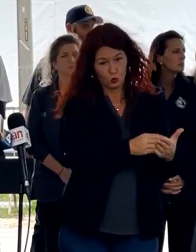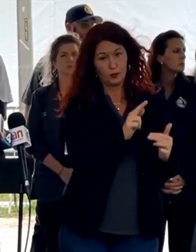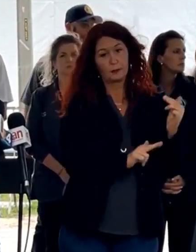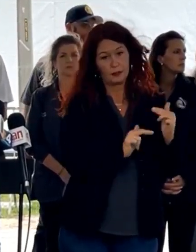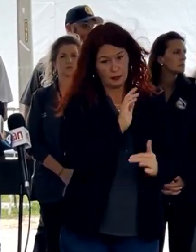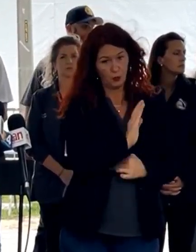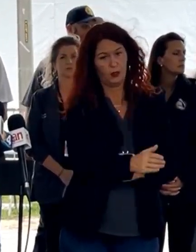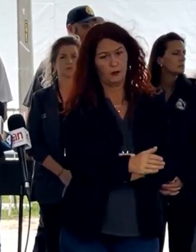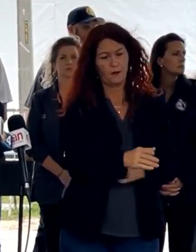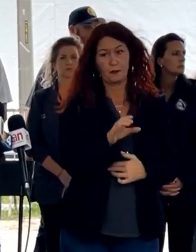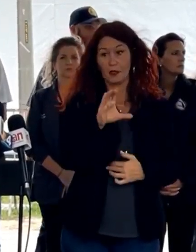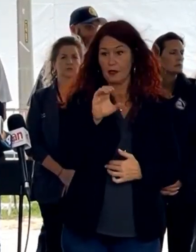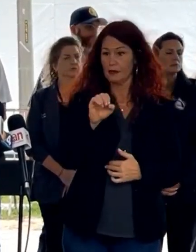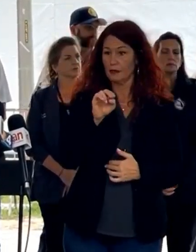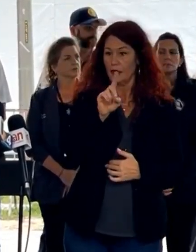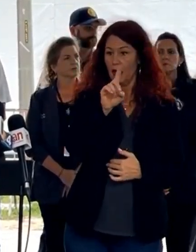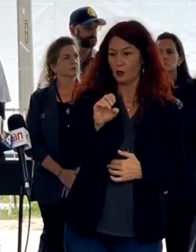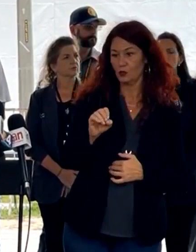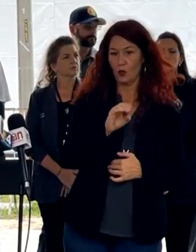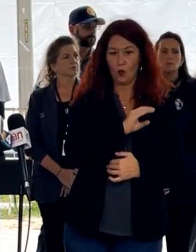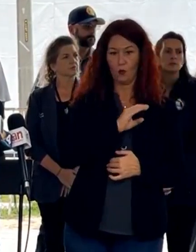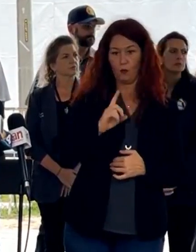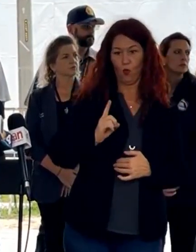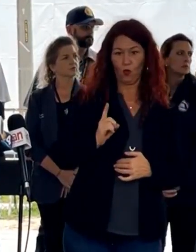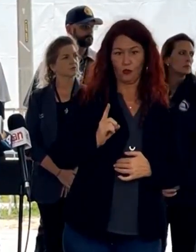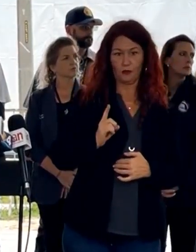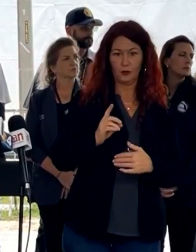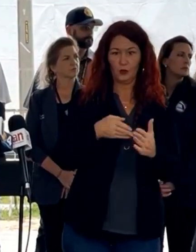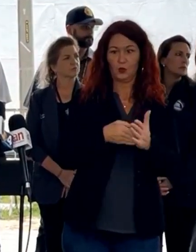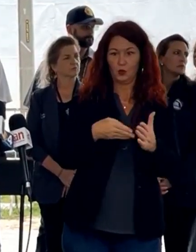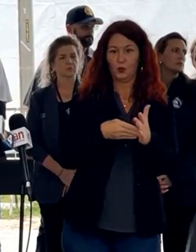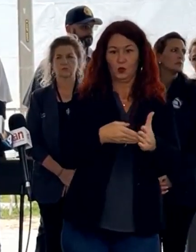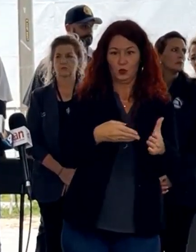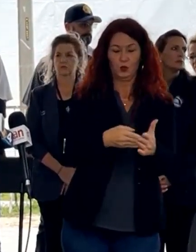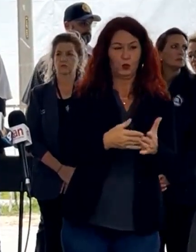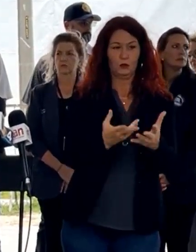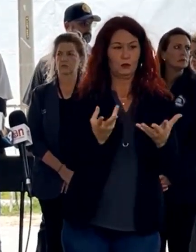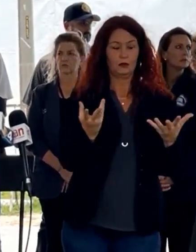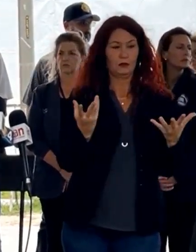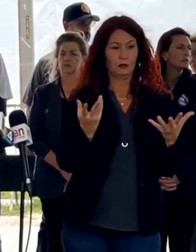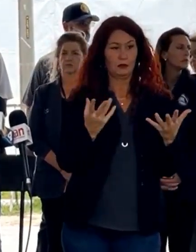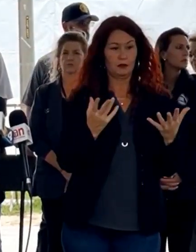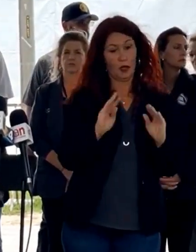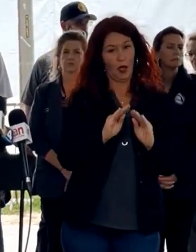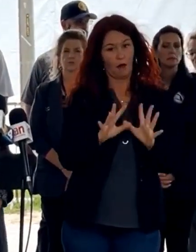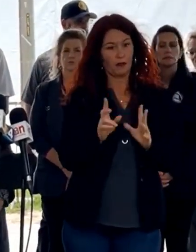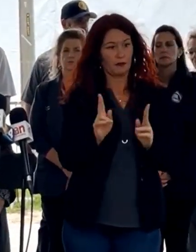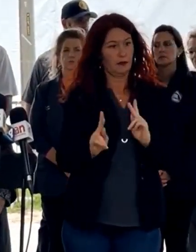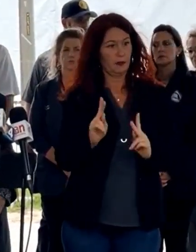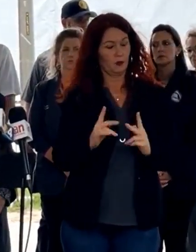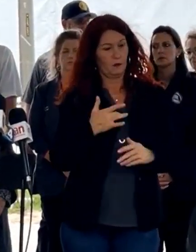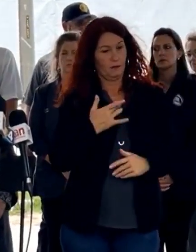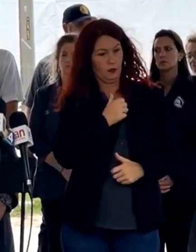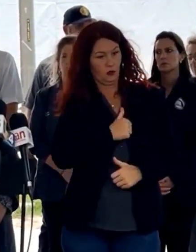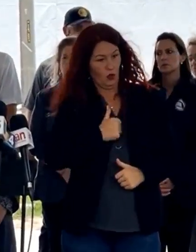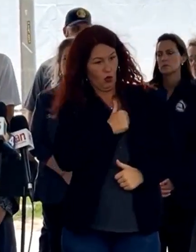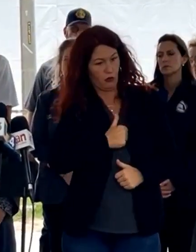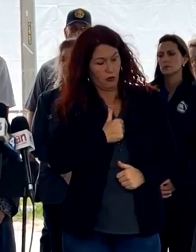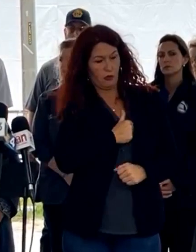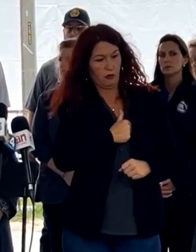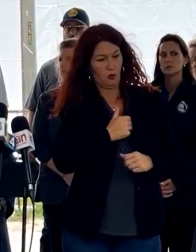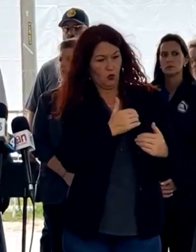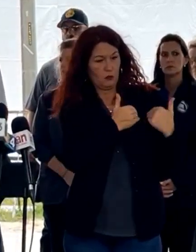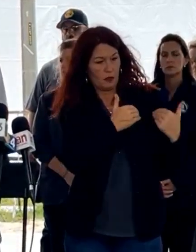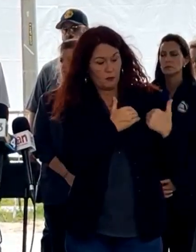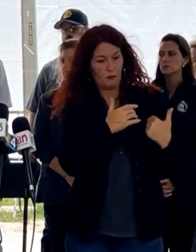reps. Obviously they have a sense of remorse, but how have those conversations gone, even if you had time to deal with that?